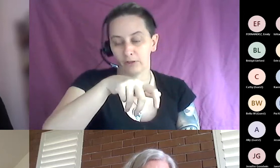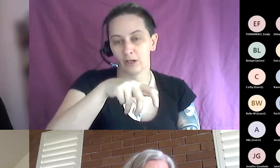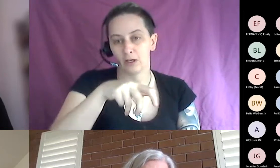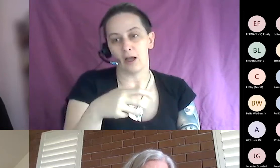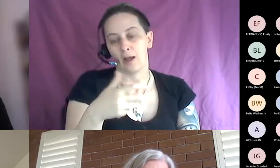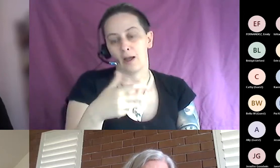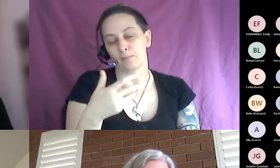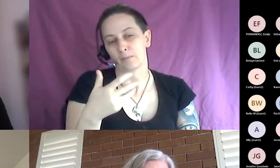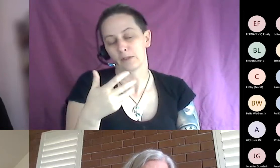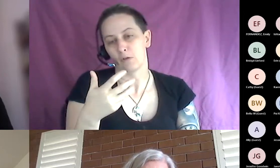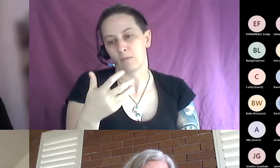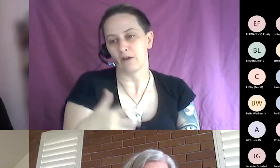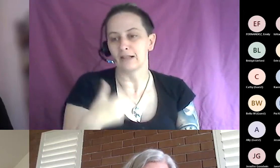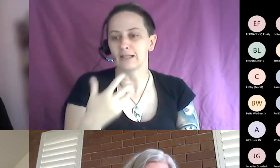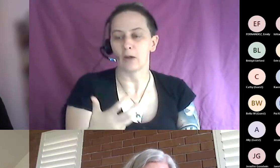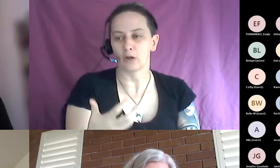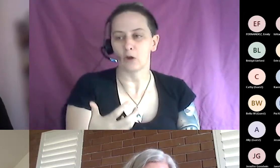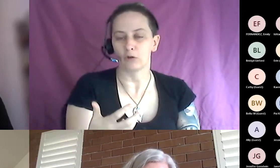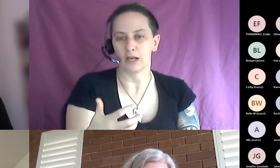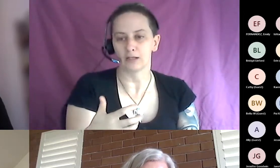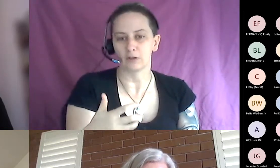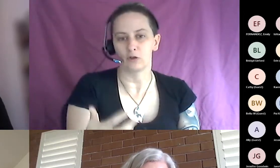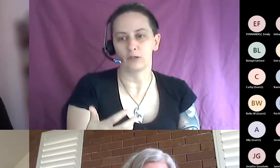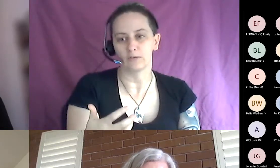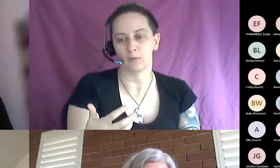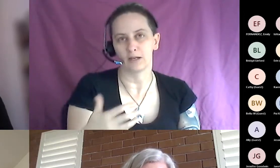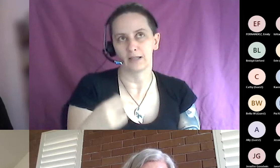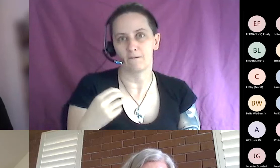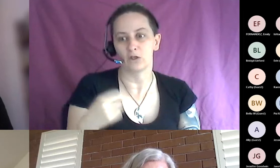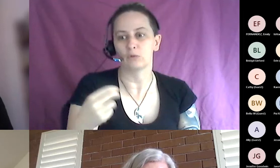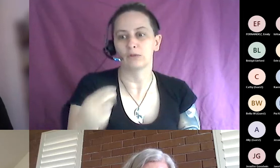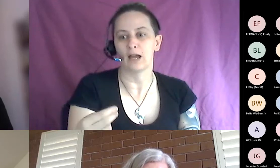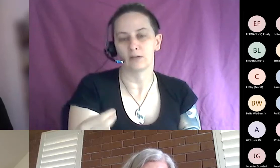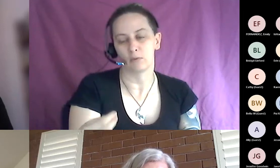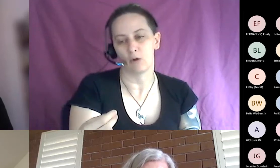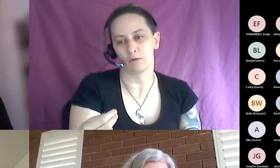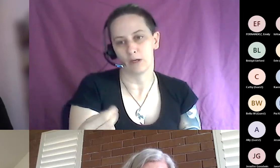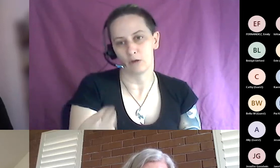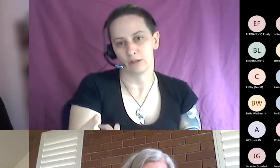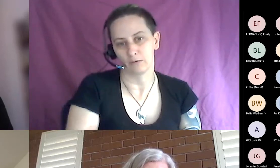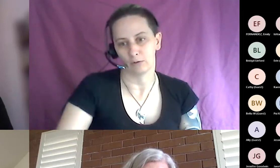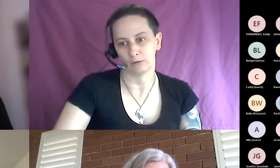off? So being very clear about the context and the use of it, because that visual layer is what we're using it